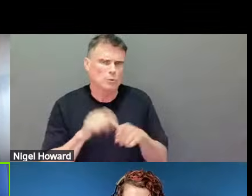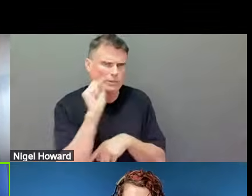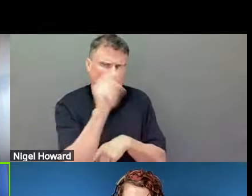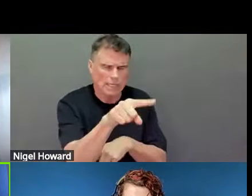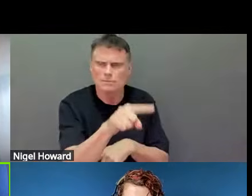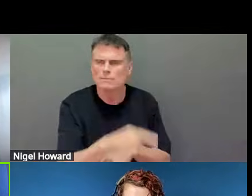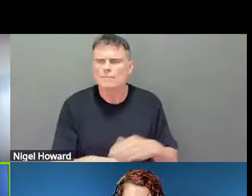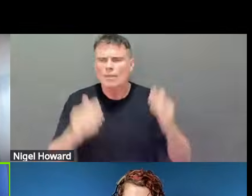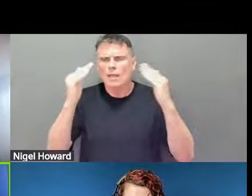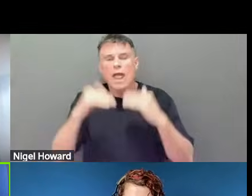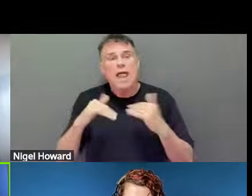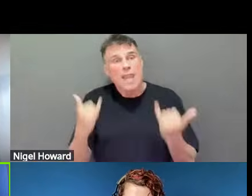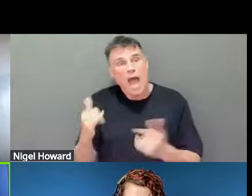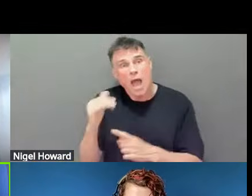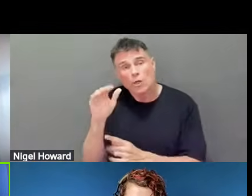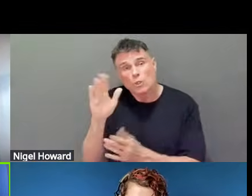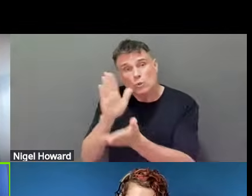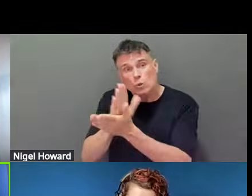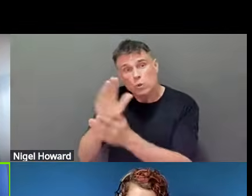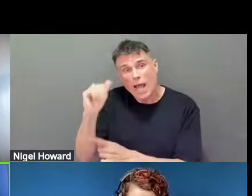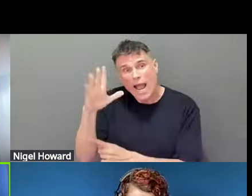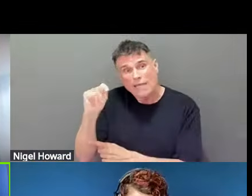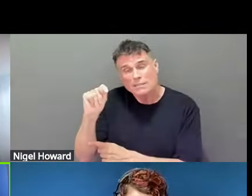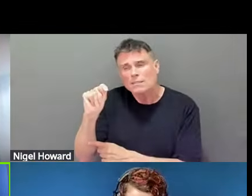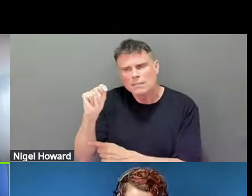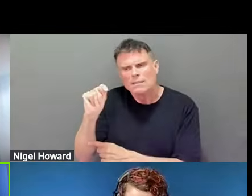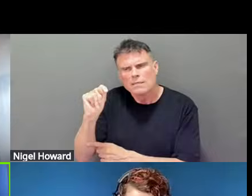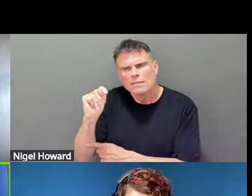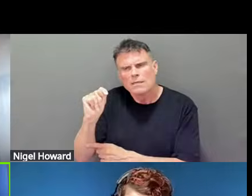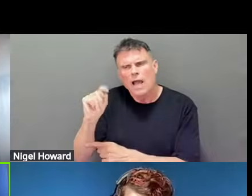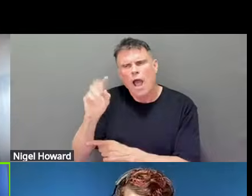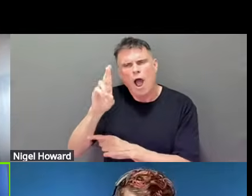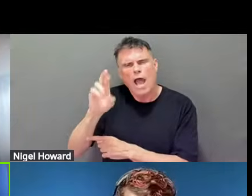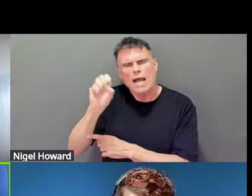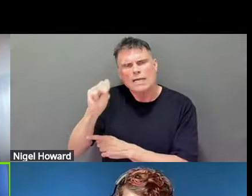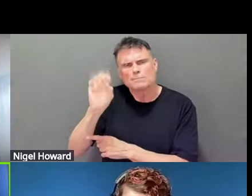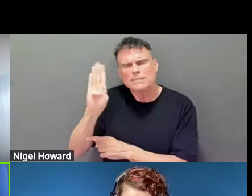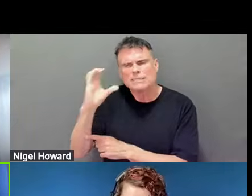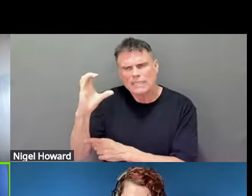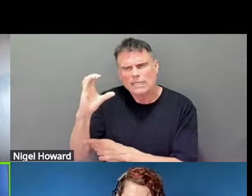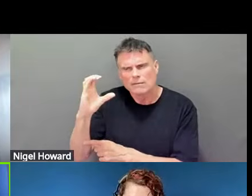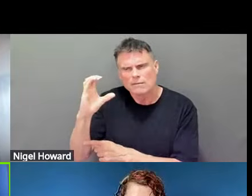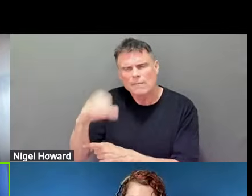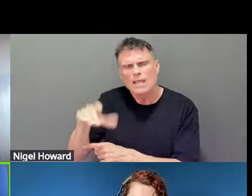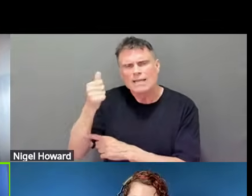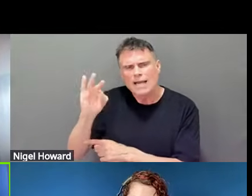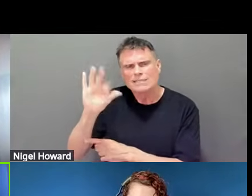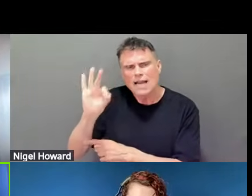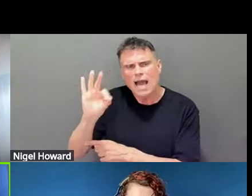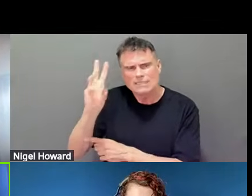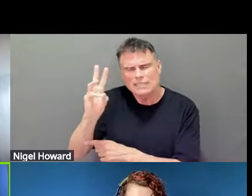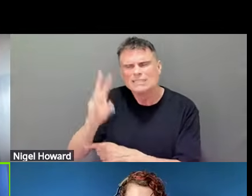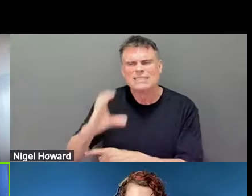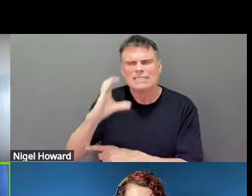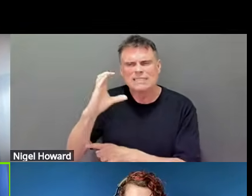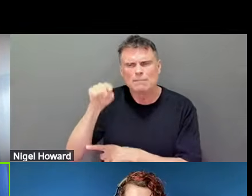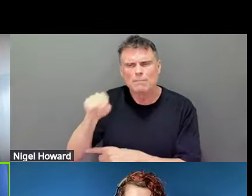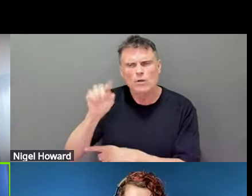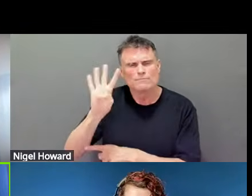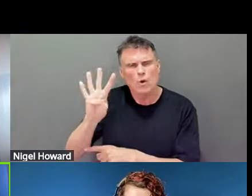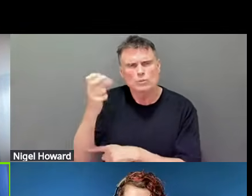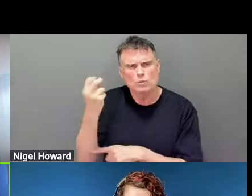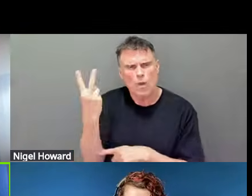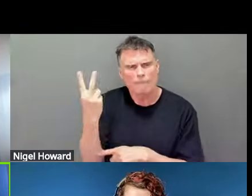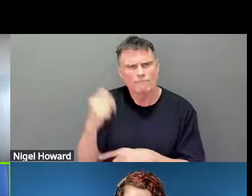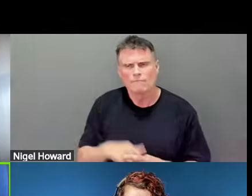And so you can read this UNCRPD and all of the articles, but I just also want to talk about, if we